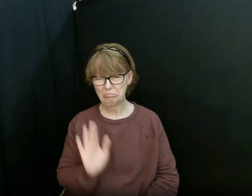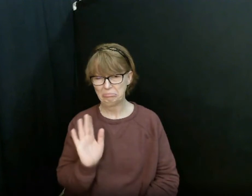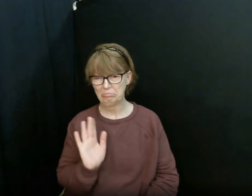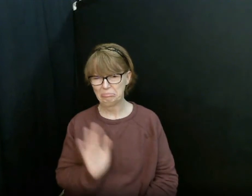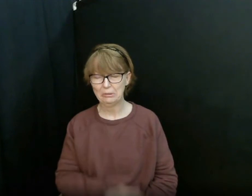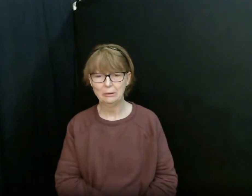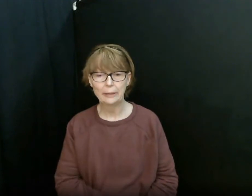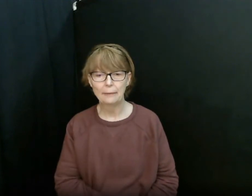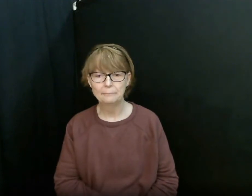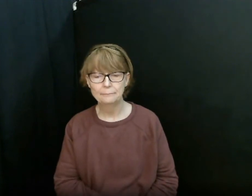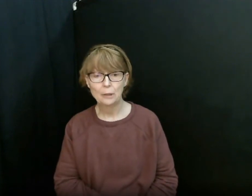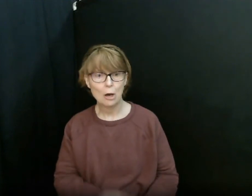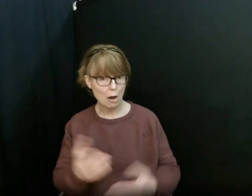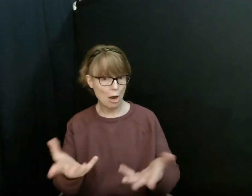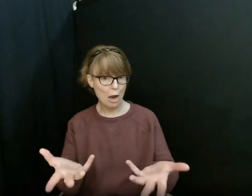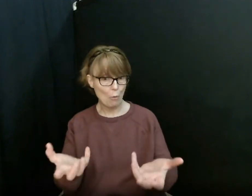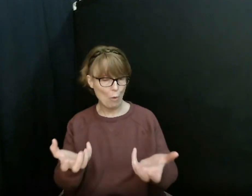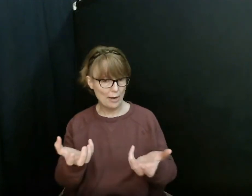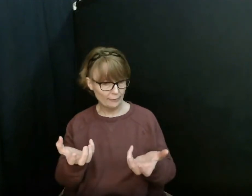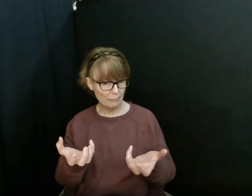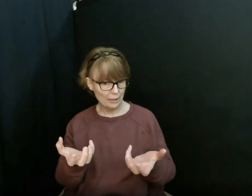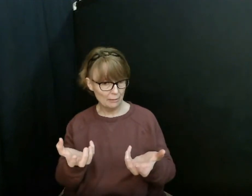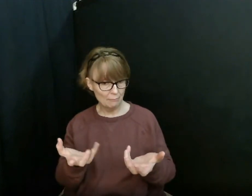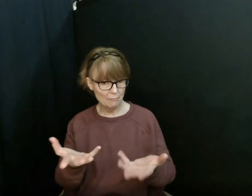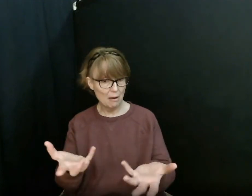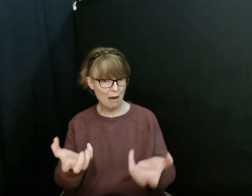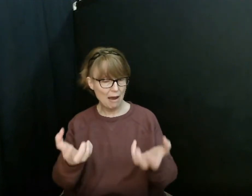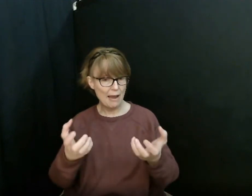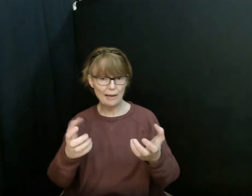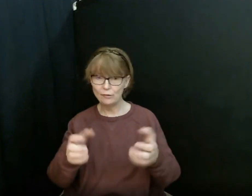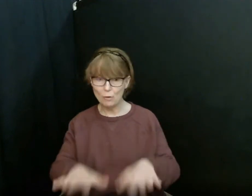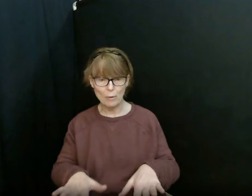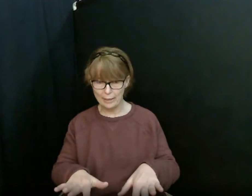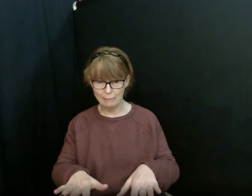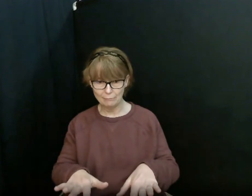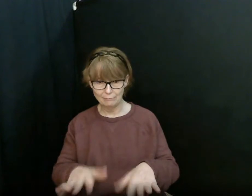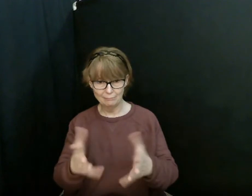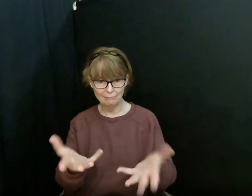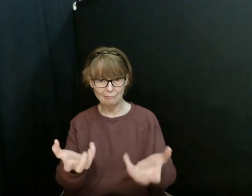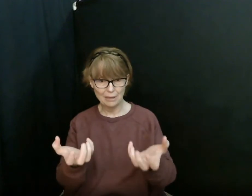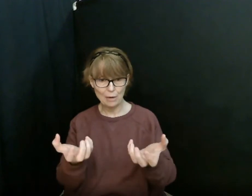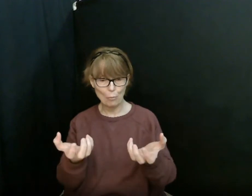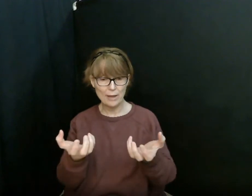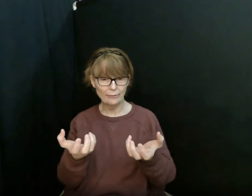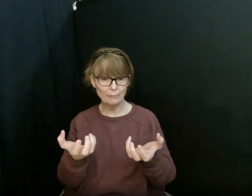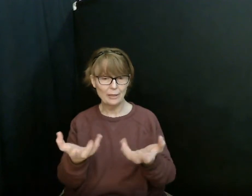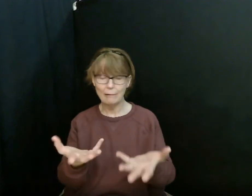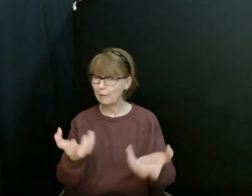Okay. Yeah. I want something. I don't want it. I want something. I